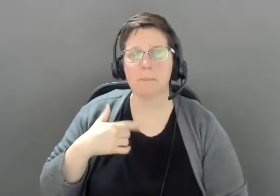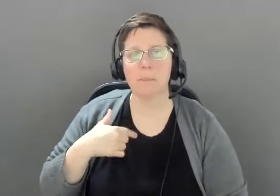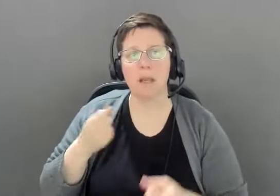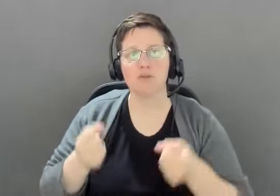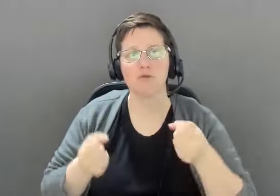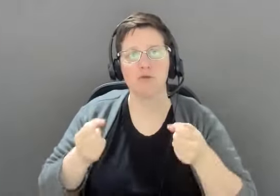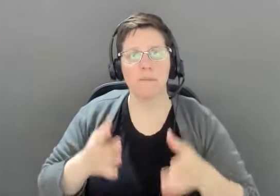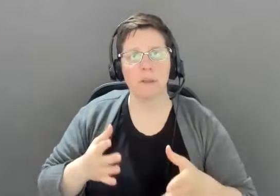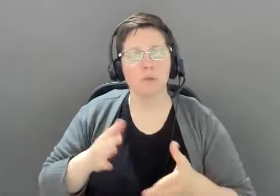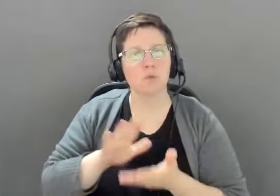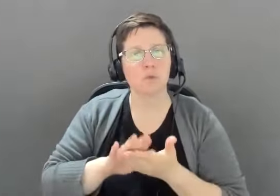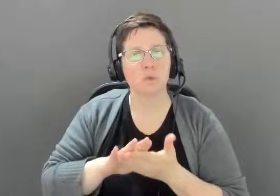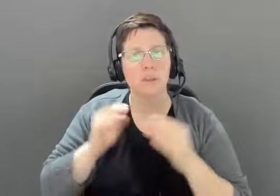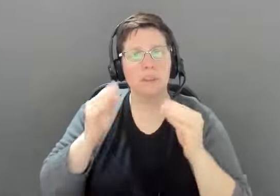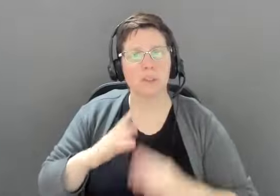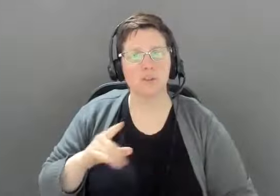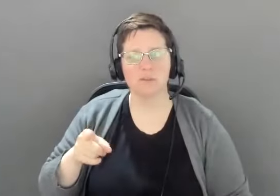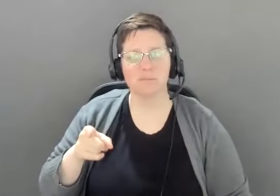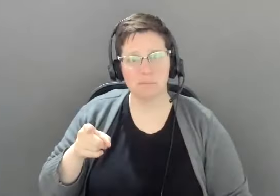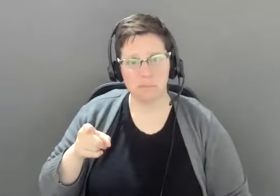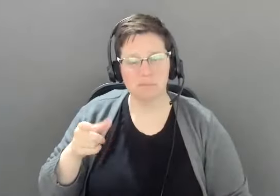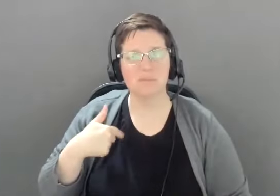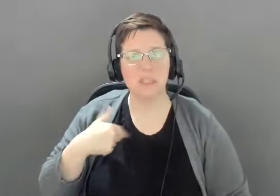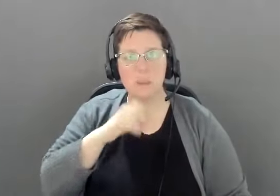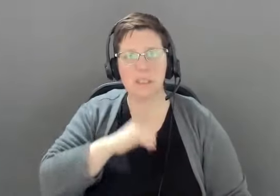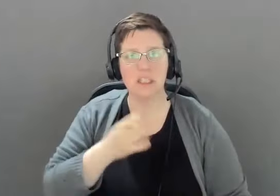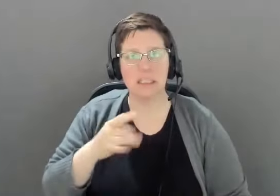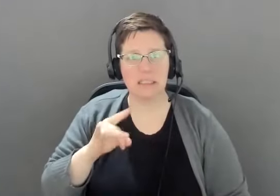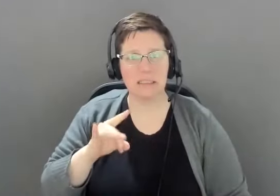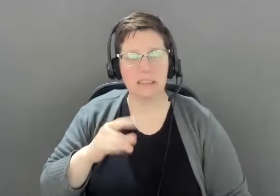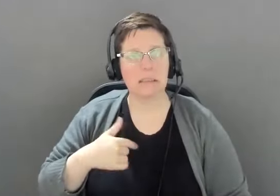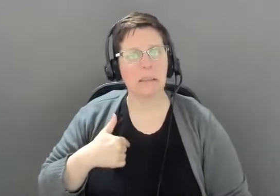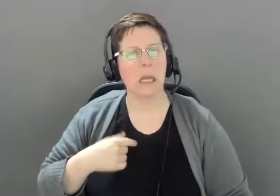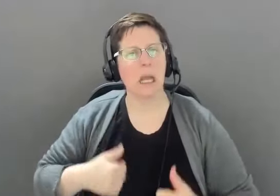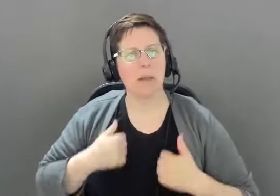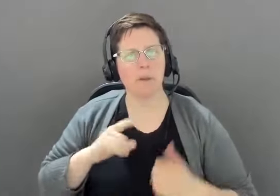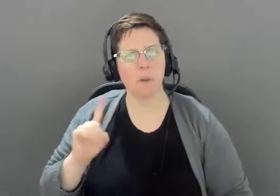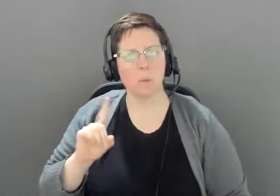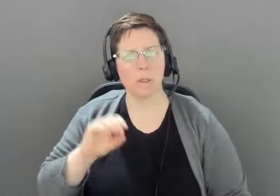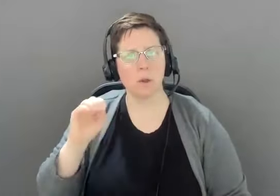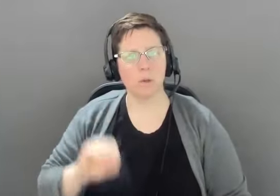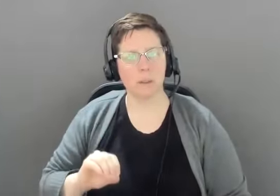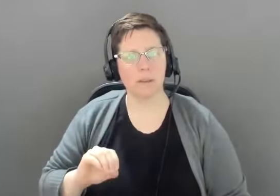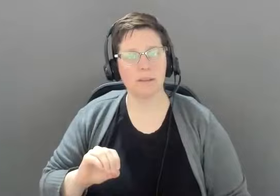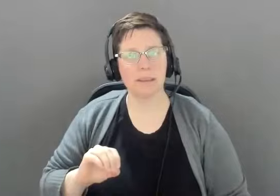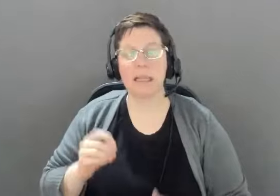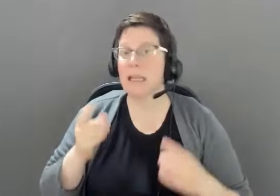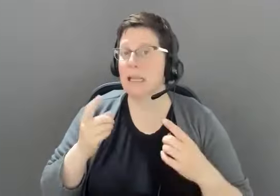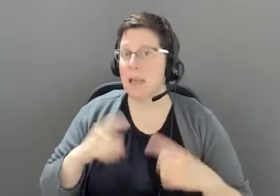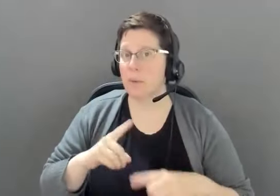years old. I was living in Ontario at the time. The offense took place in 2013, but I didn't actually